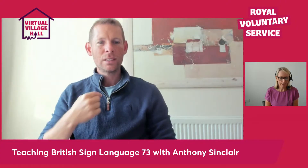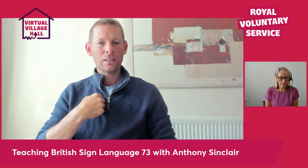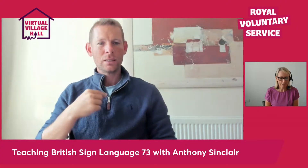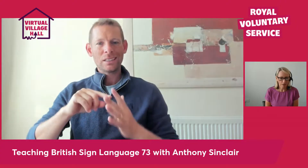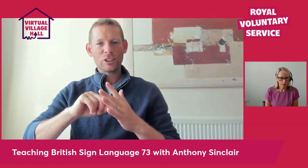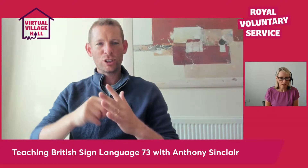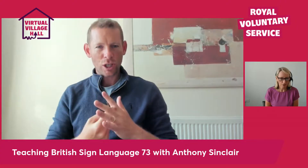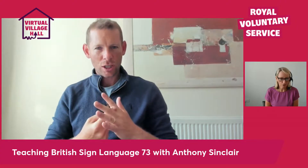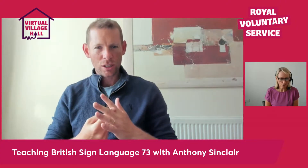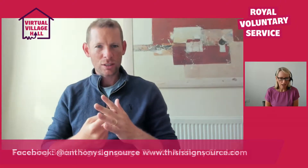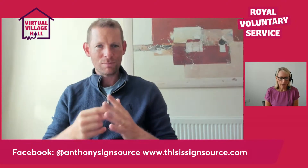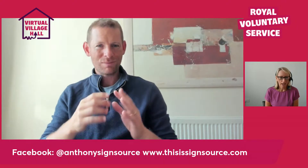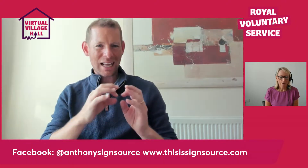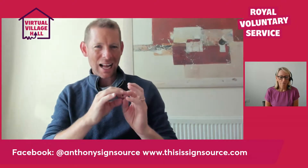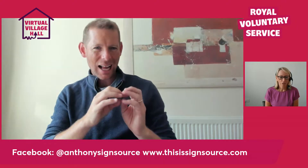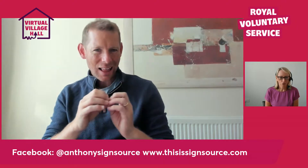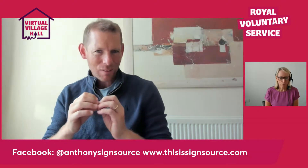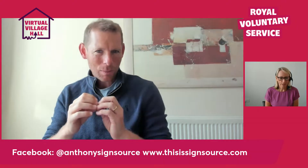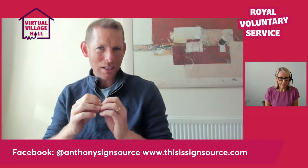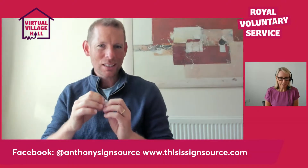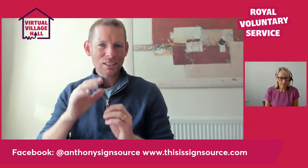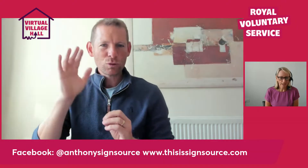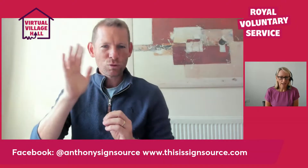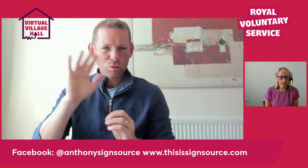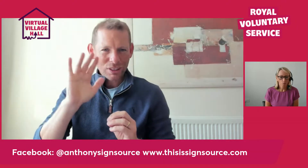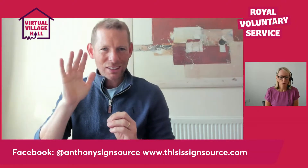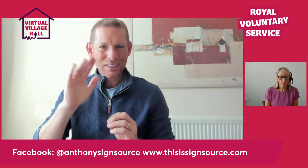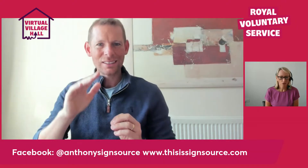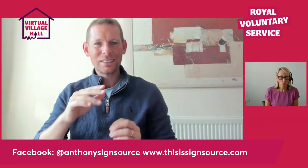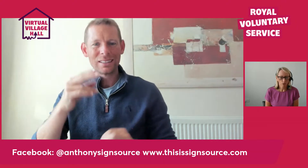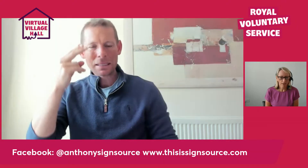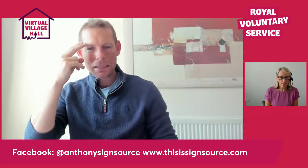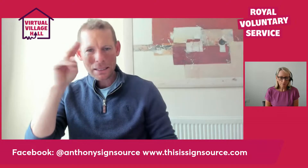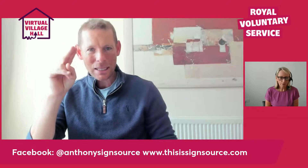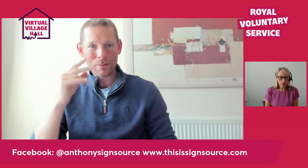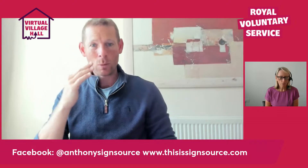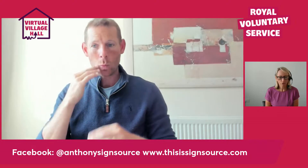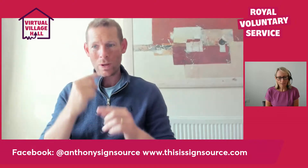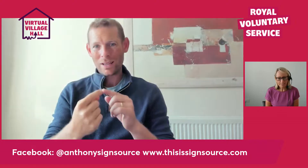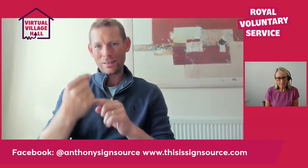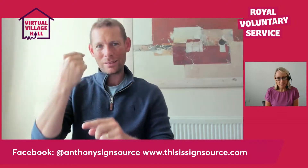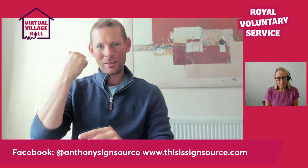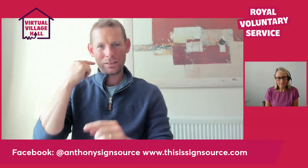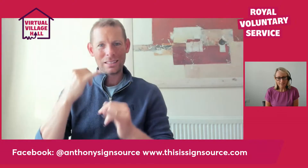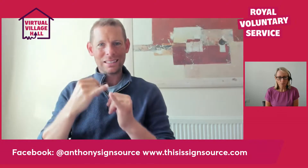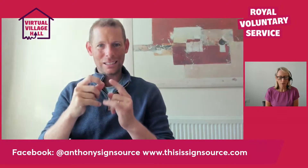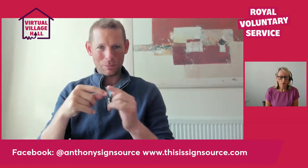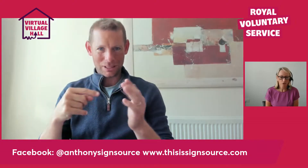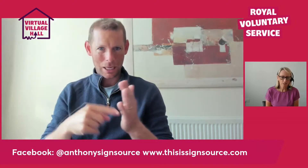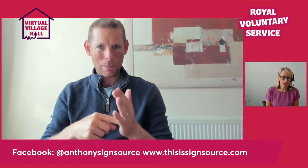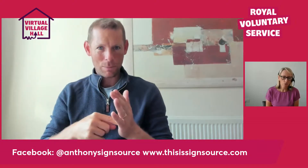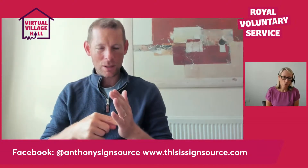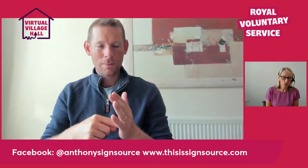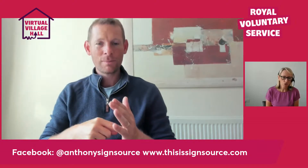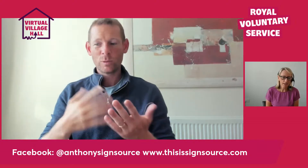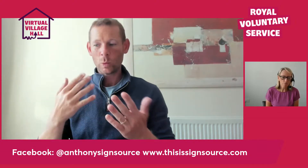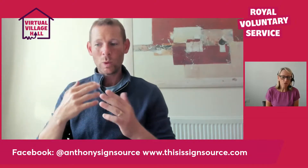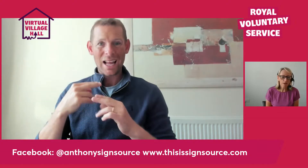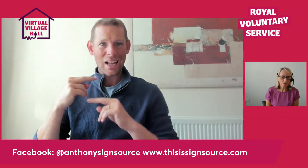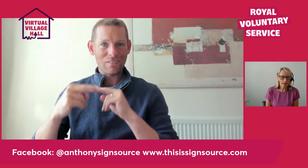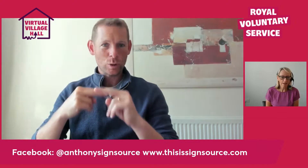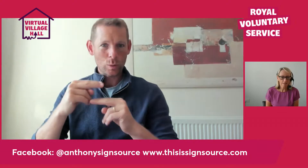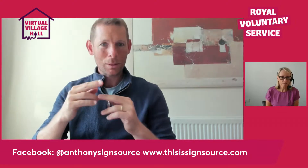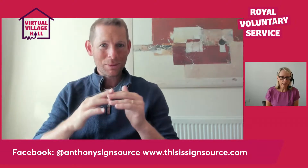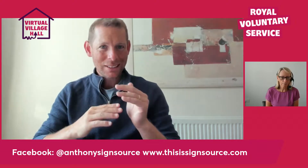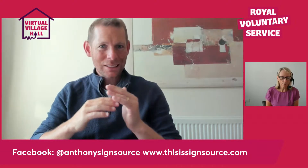beginning of the academic year. Every 2 weeks, we start with the alphabet, with greetings, with how to say what is your name.